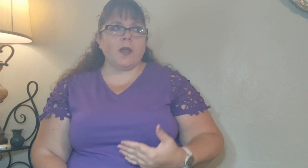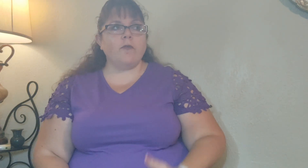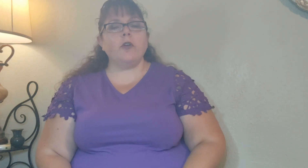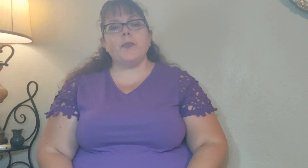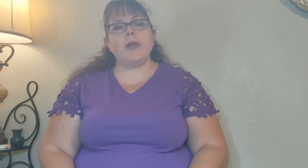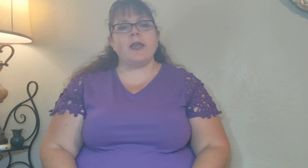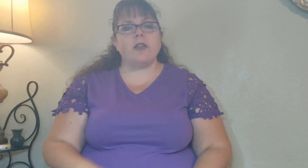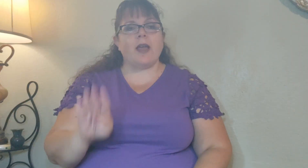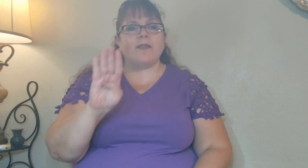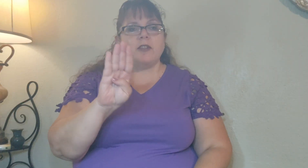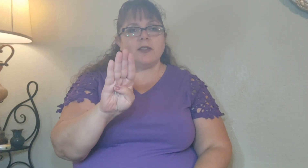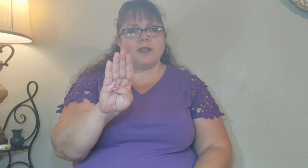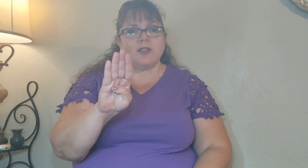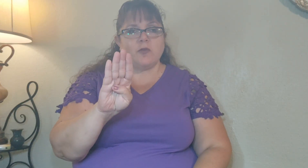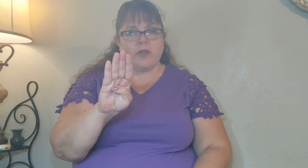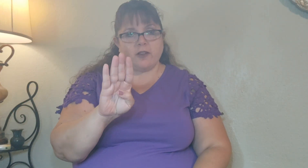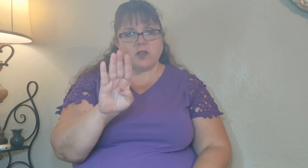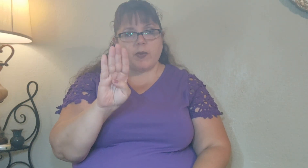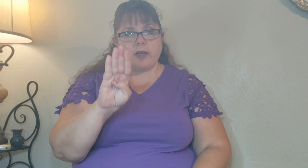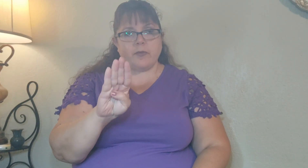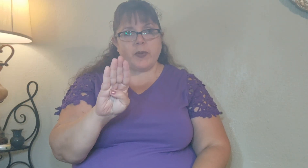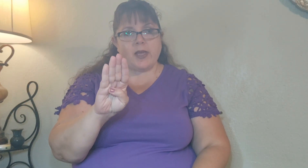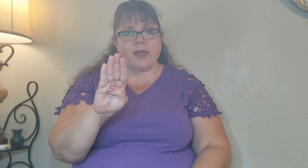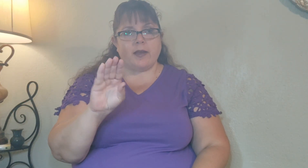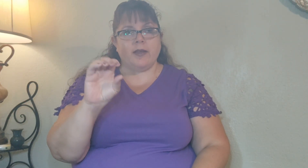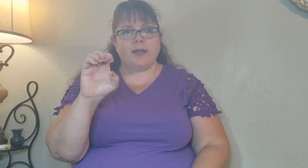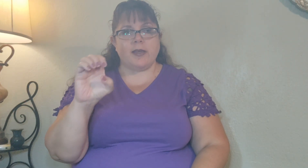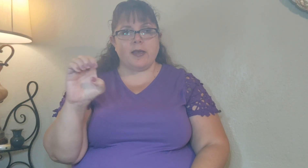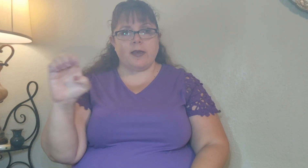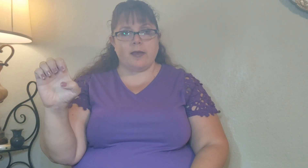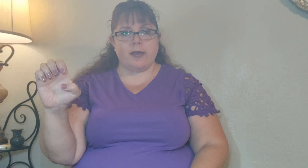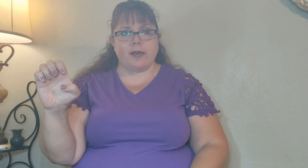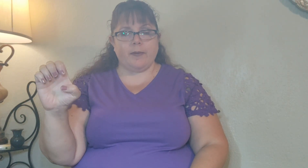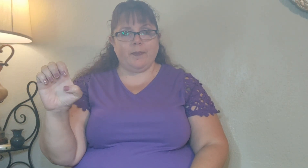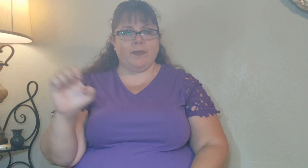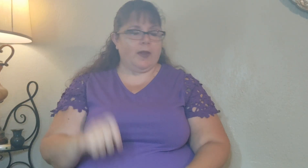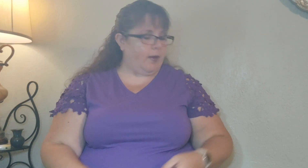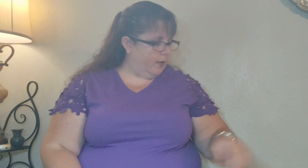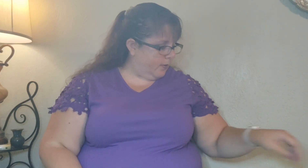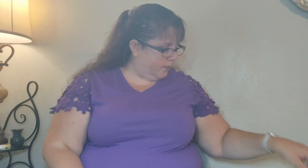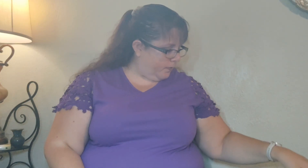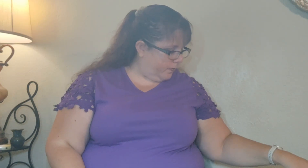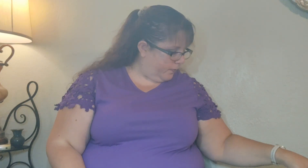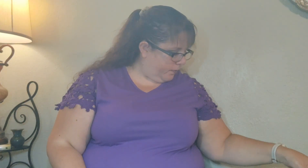And for B, you have to finger spell B-E-E.